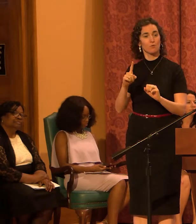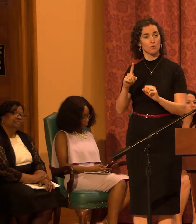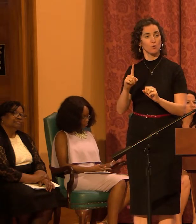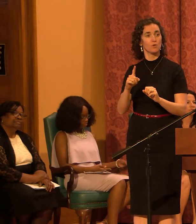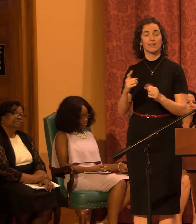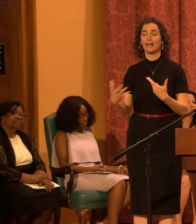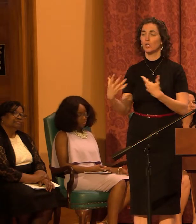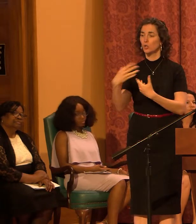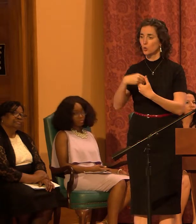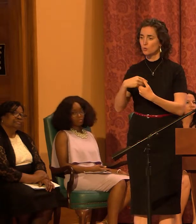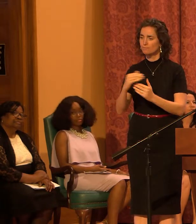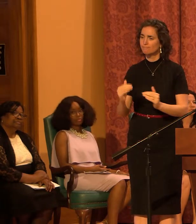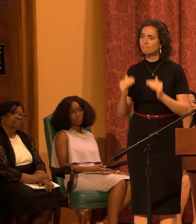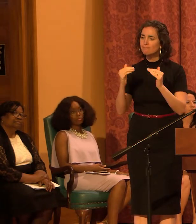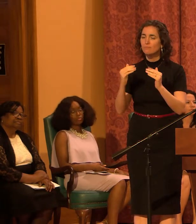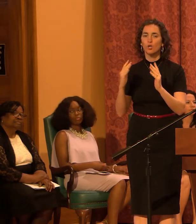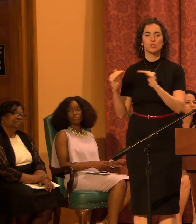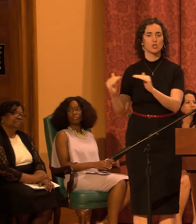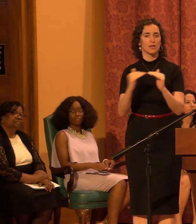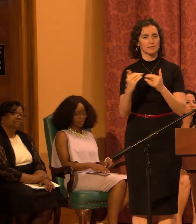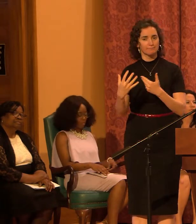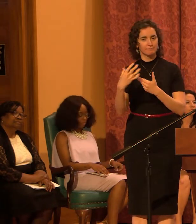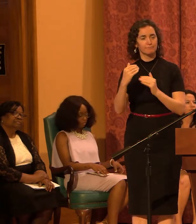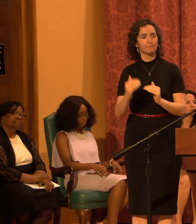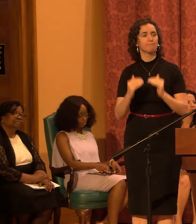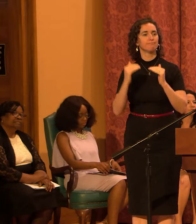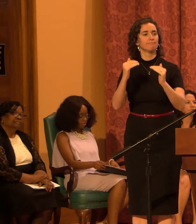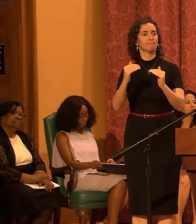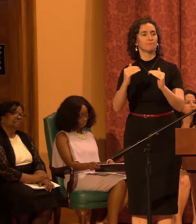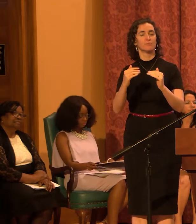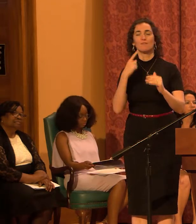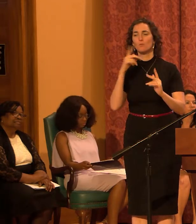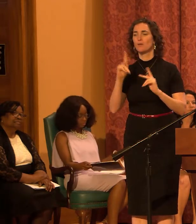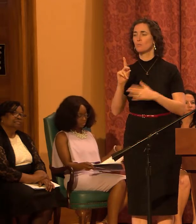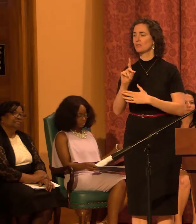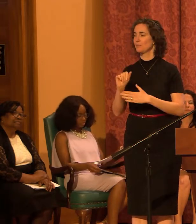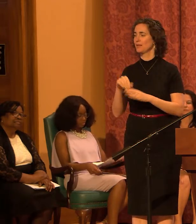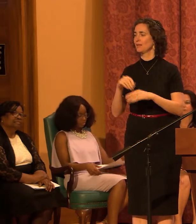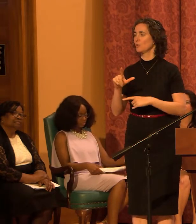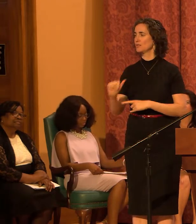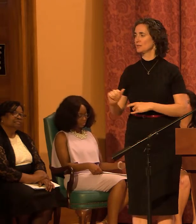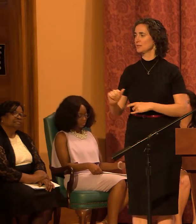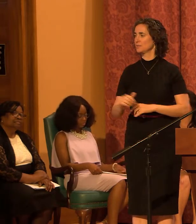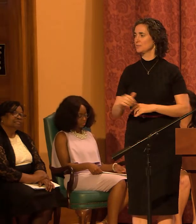of inclusivity and justice for those with disabilities in Louisiana.